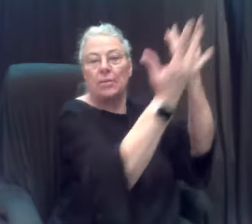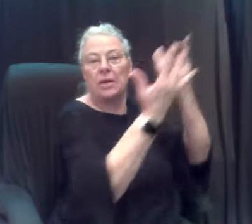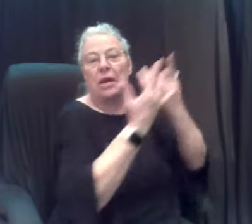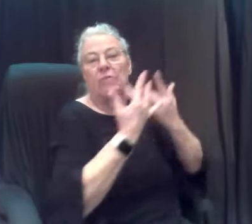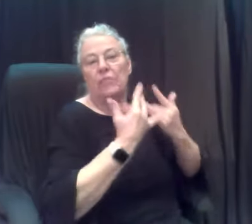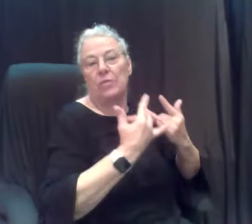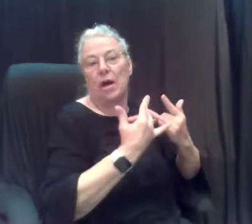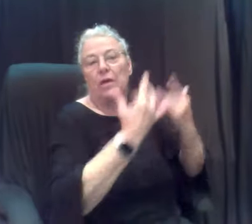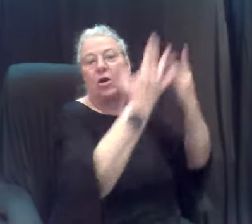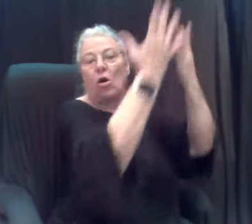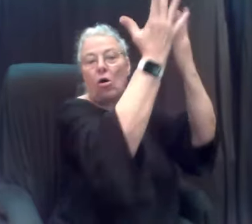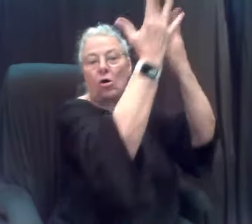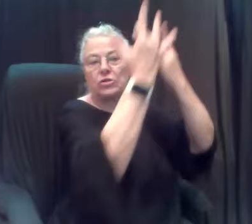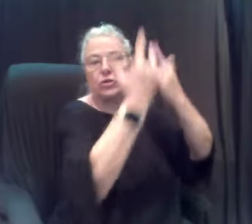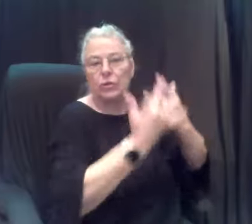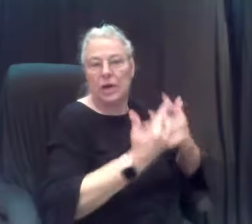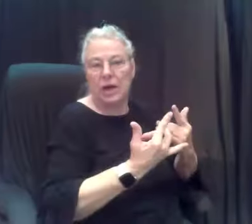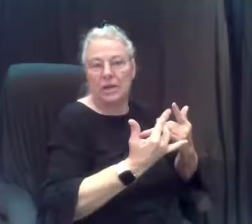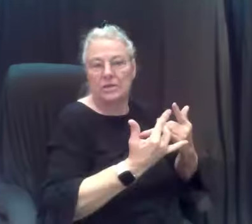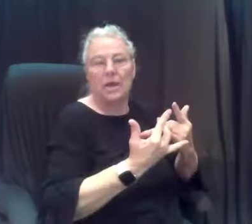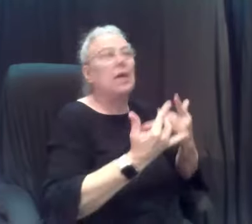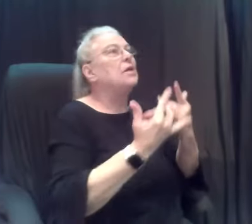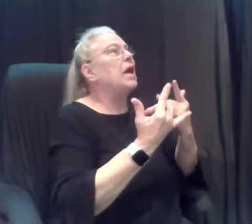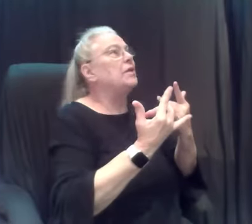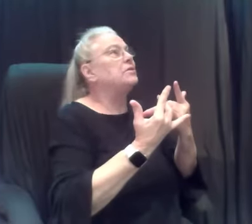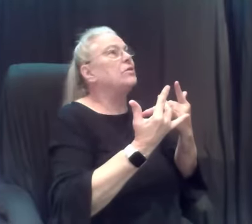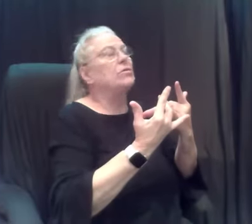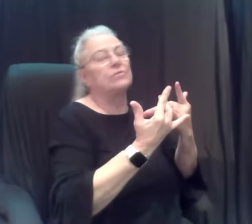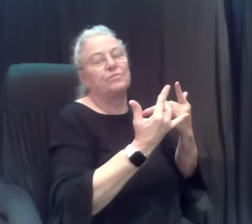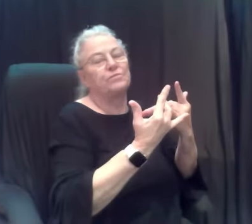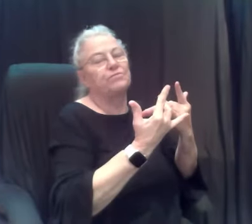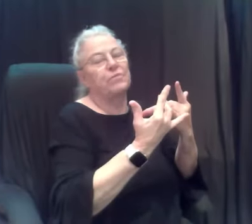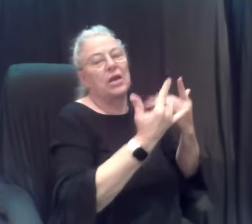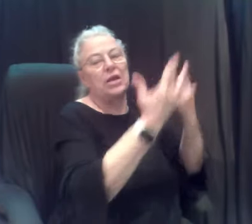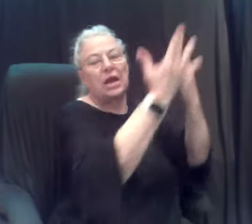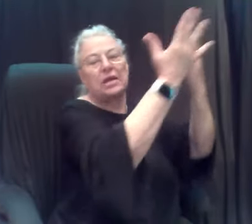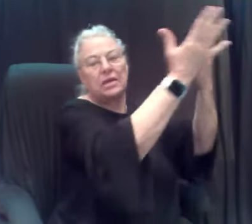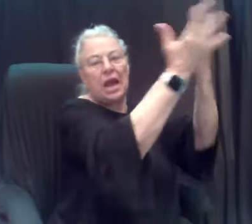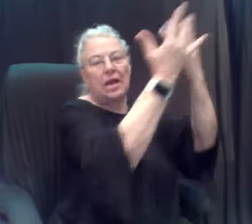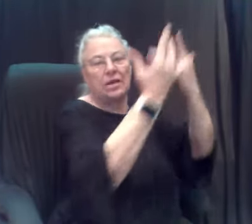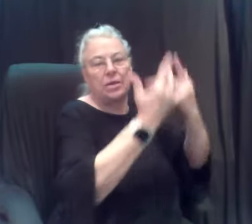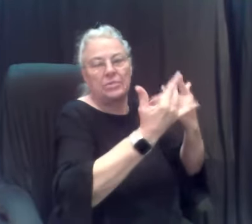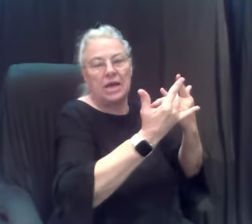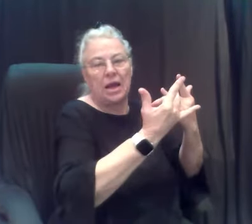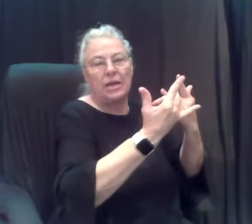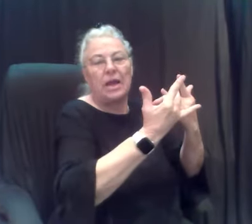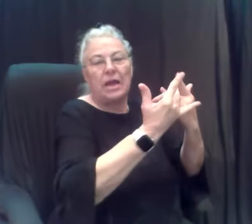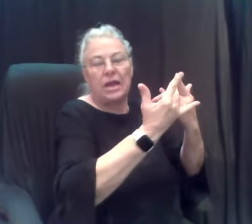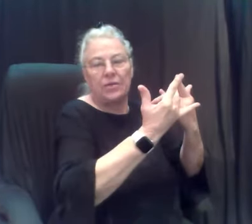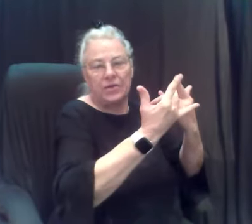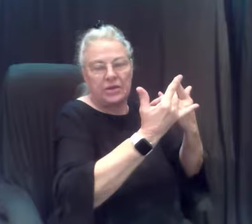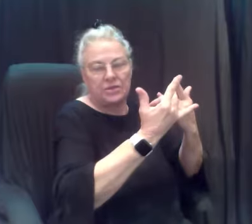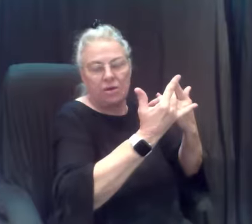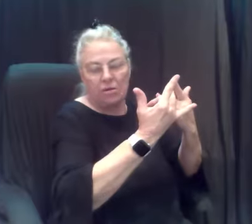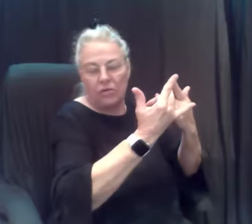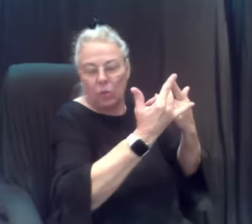down from God onto us. And so it can come down. In this song, the way